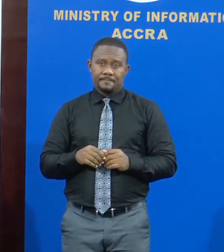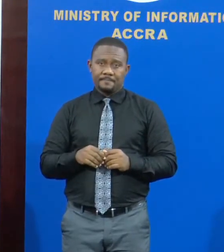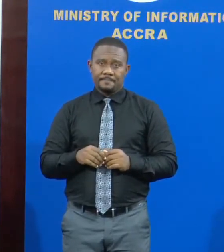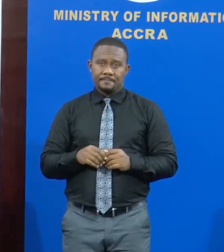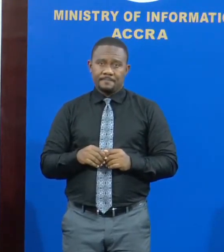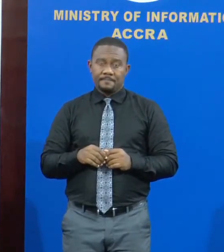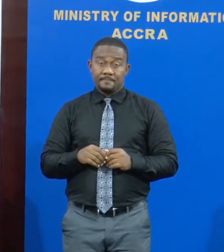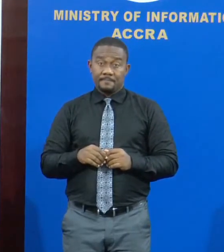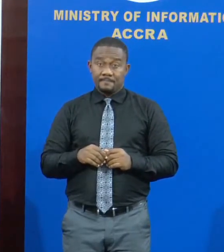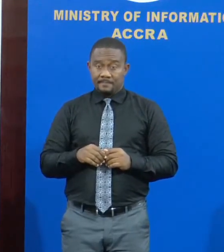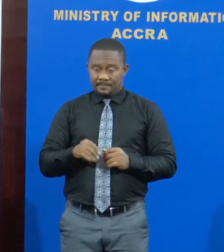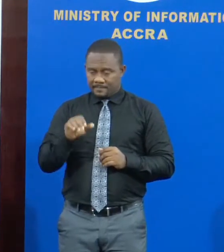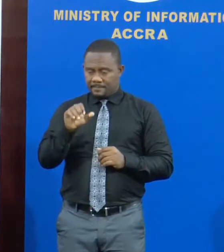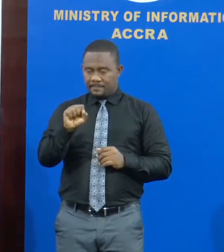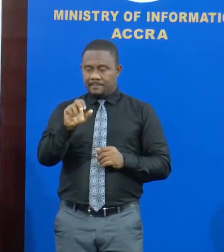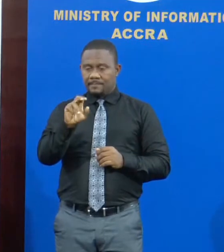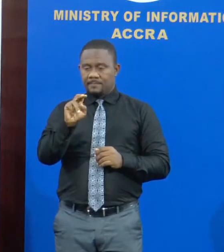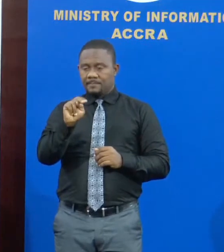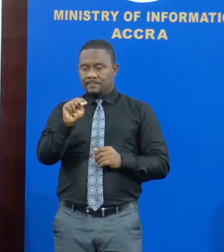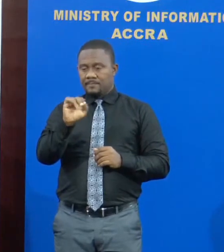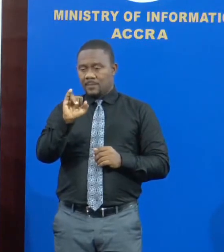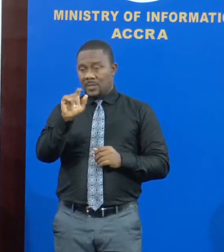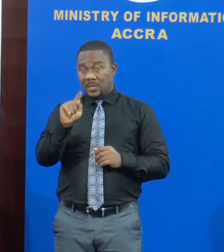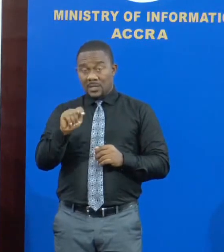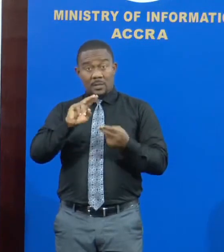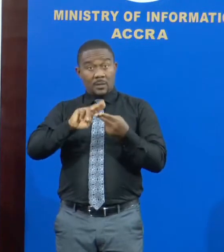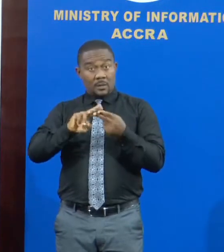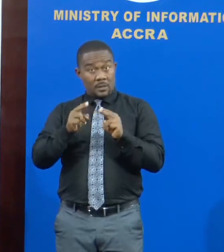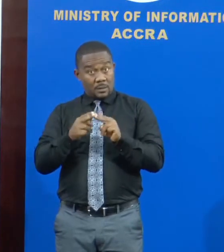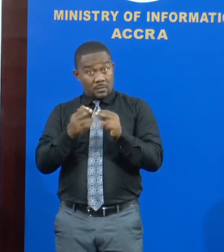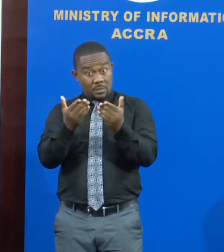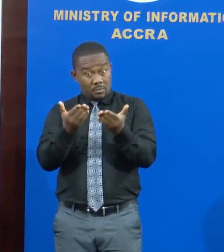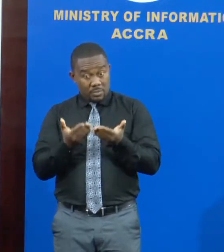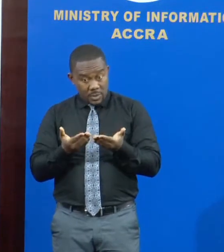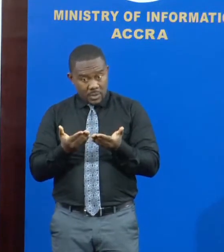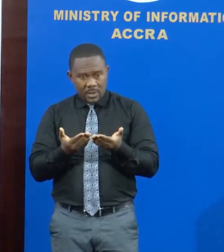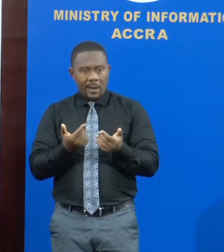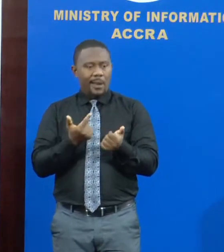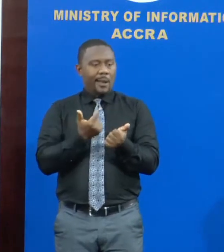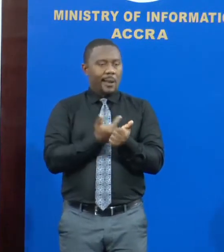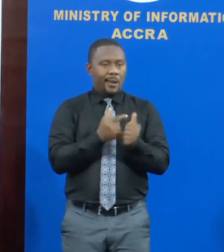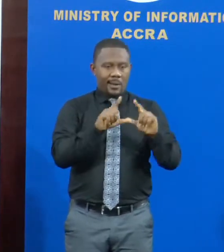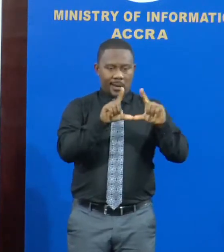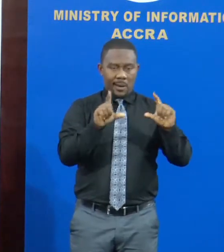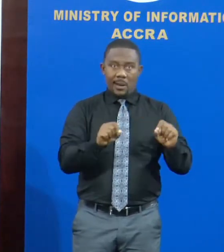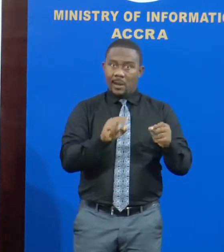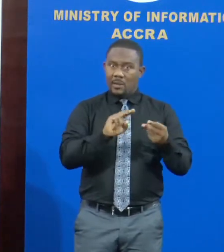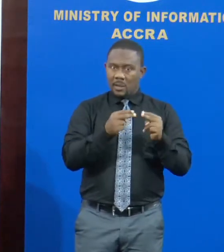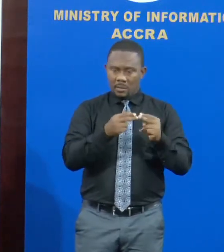you give us your SSNIT number and you give us your Ghana card number, we have to make sure that you